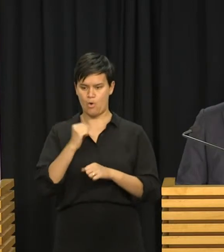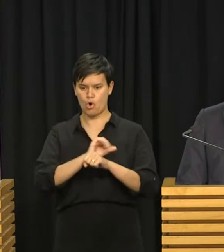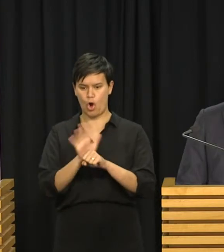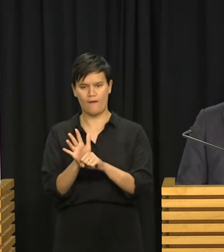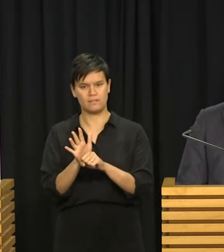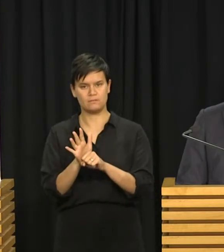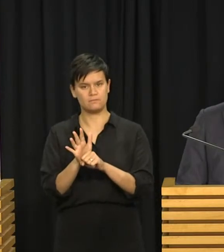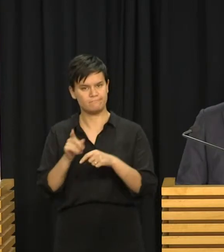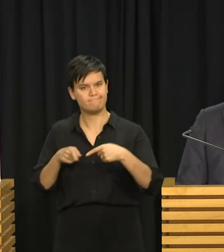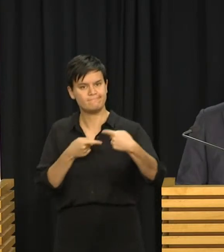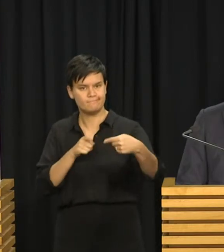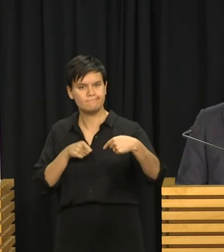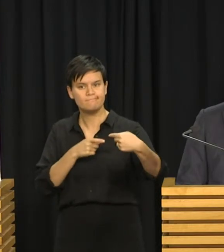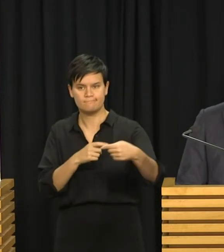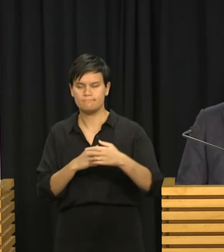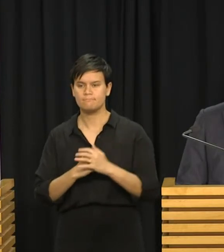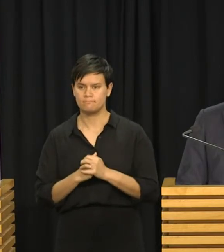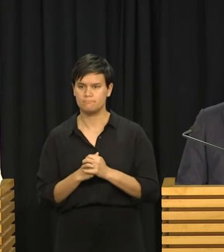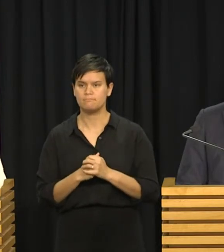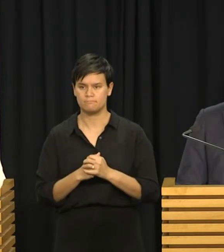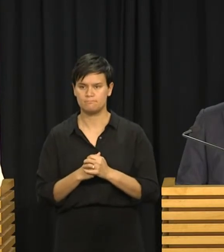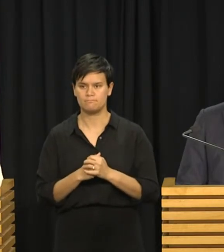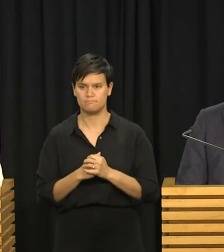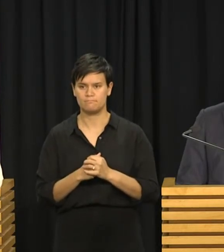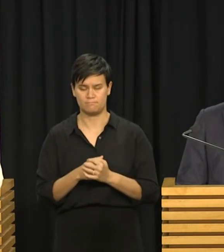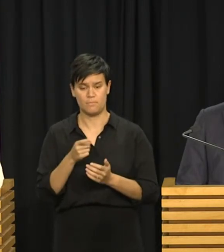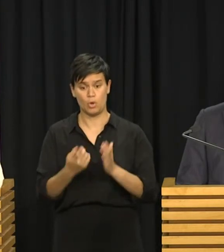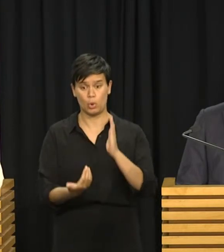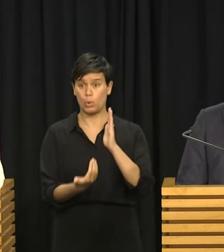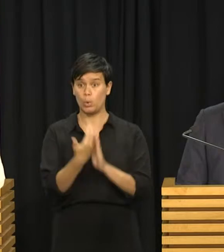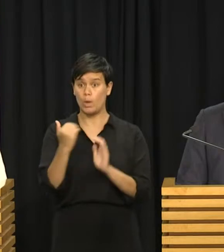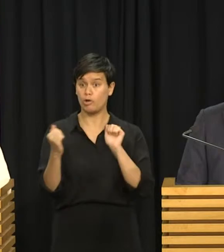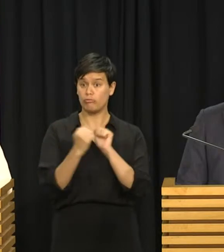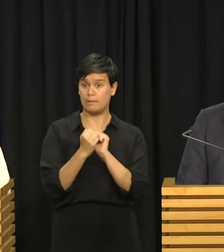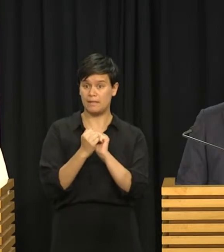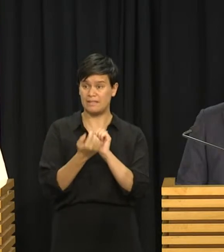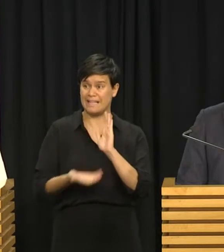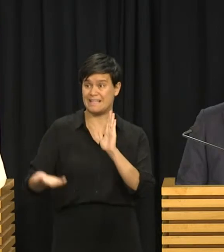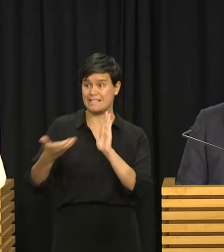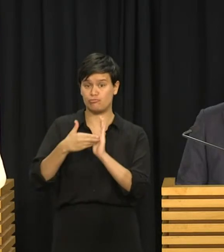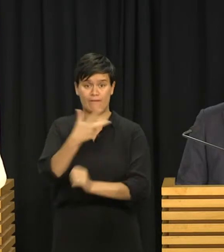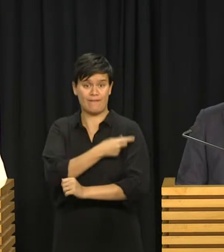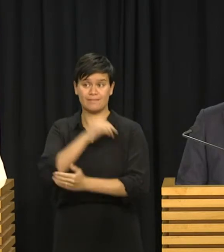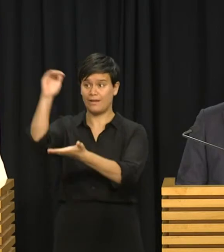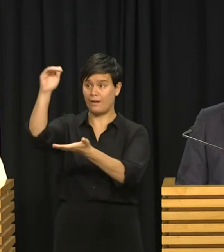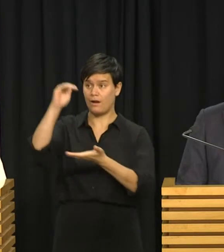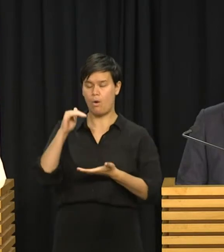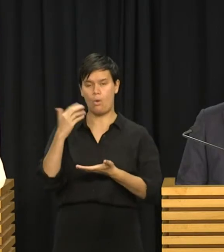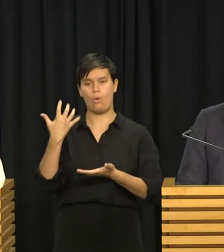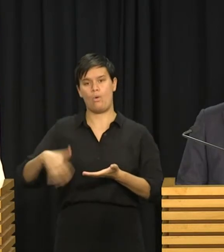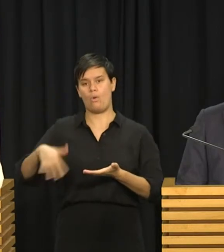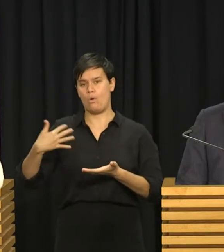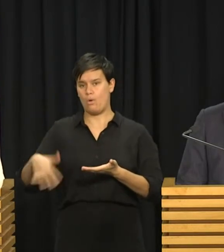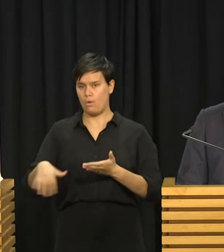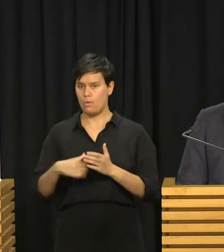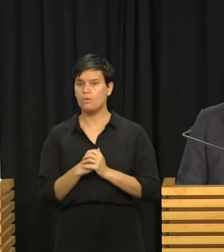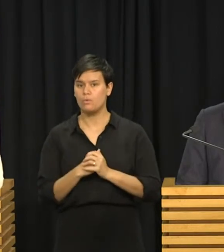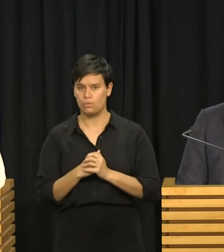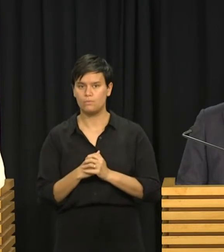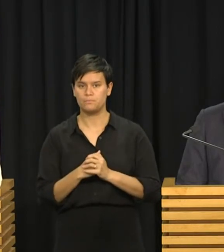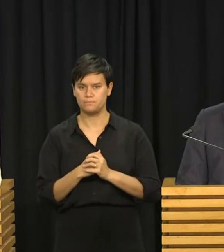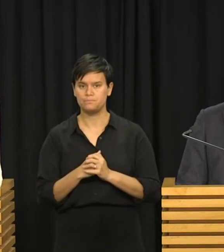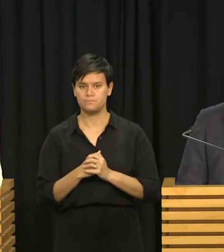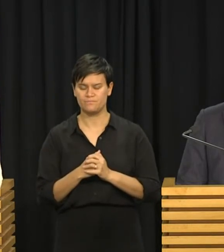8.5 million doses of that vaccine marks a significant milestone in New Zealand's fight against COVID-19, particularly after last week when we